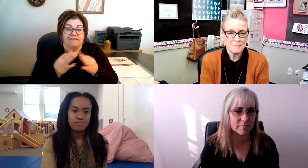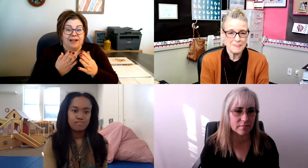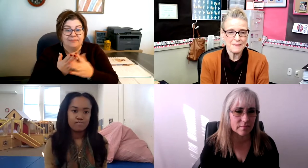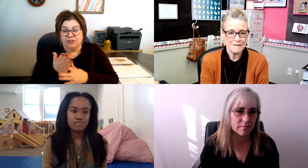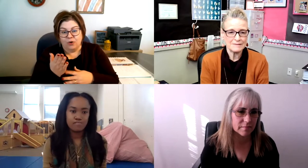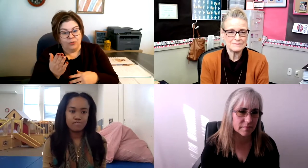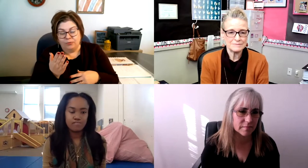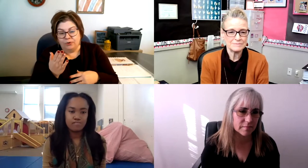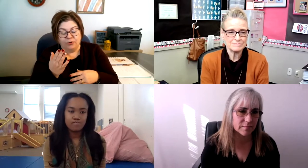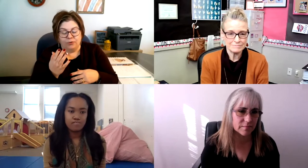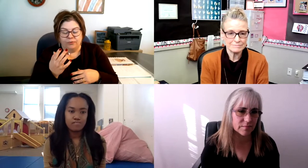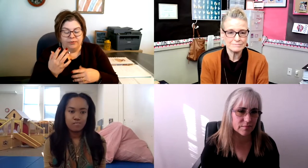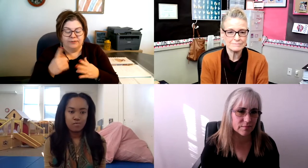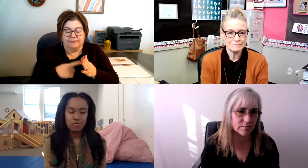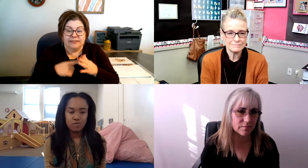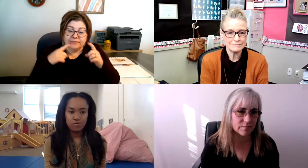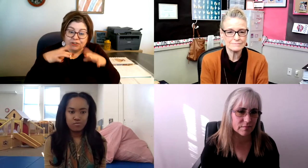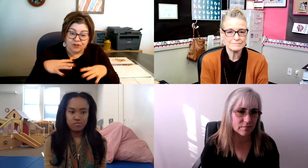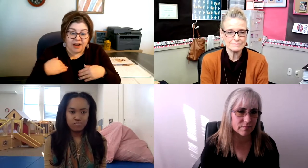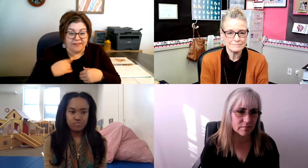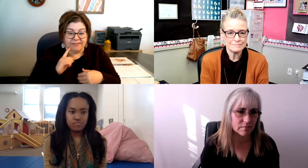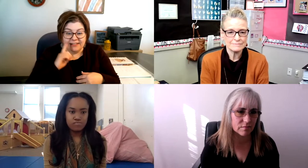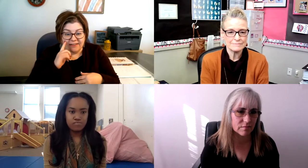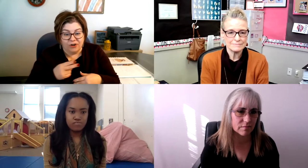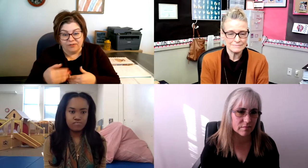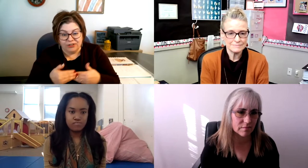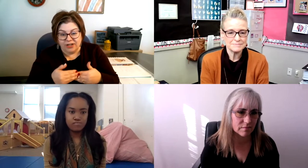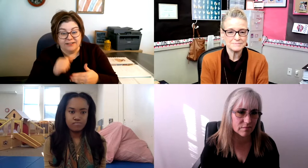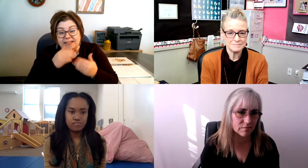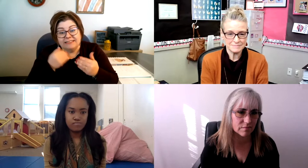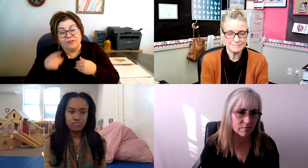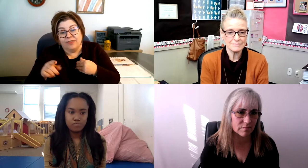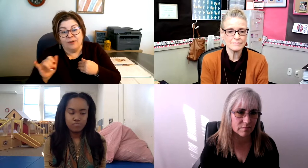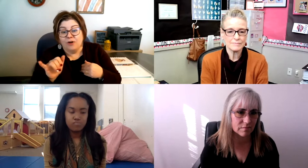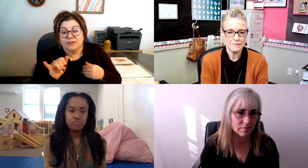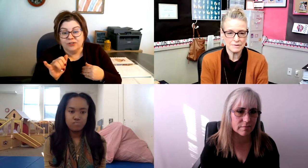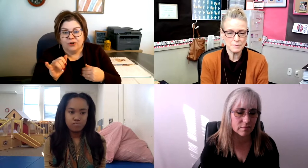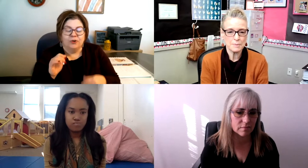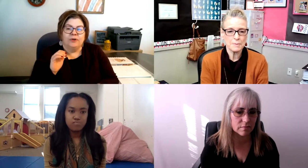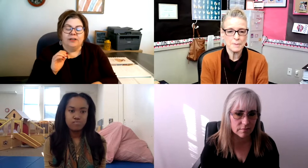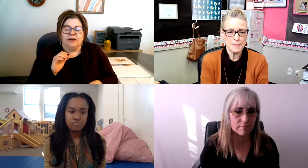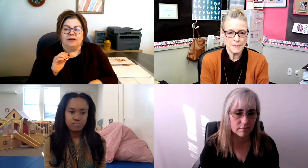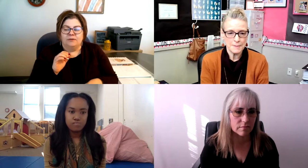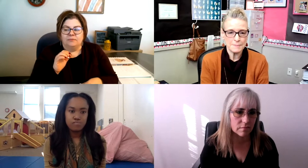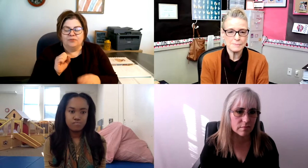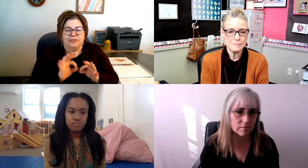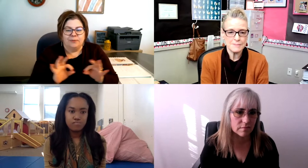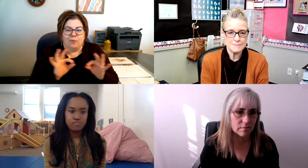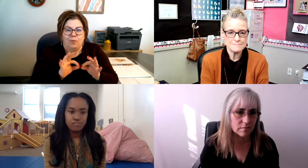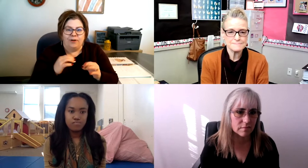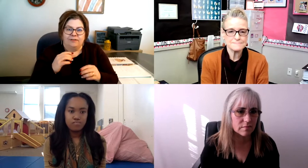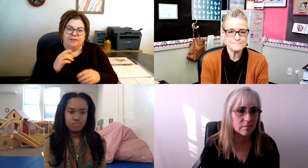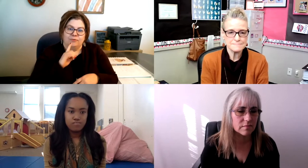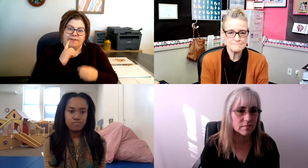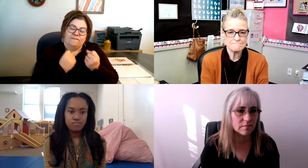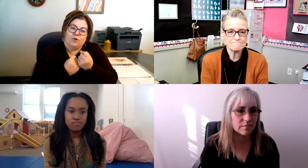easy. And what families go through sometimes, you know, they're in shock from having a deaf child. It's not easy for them